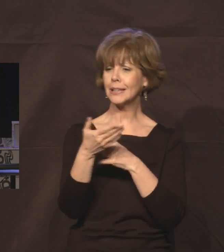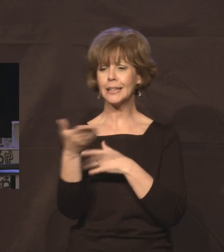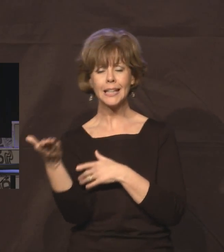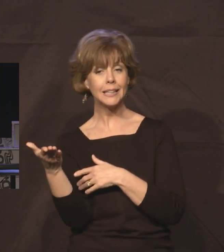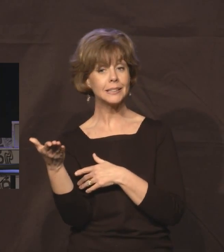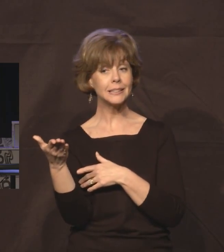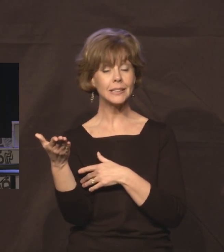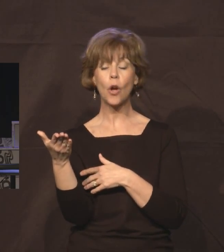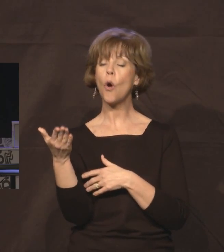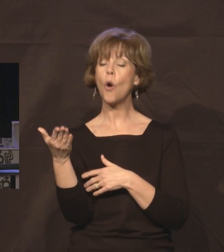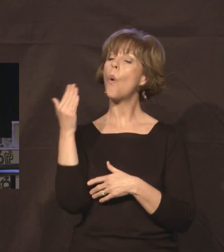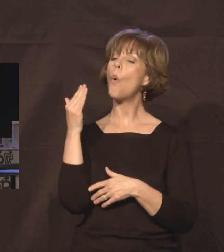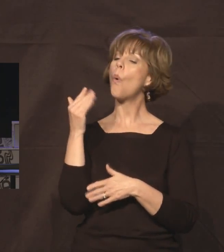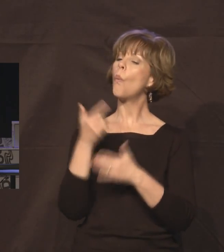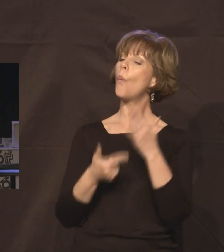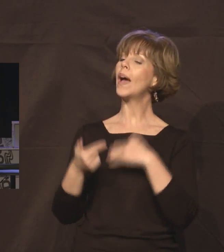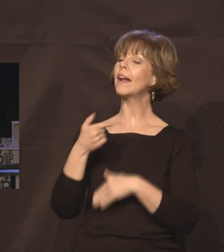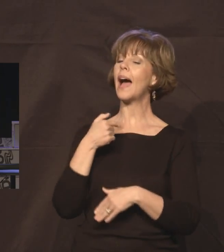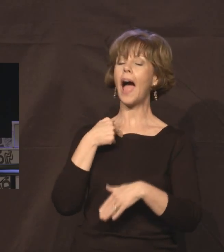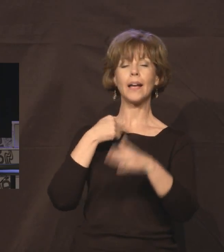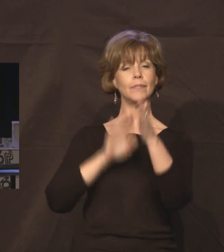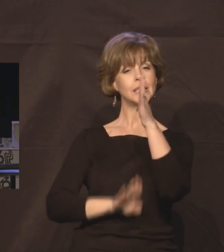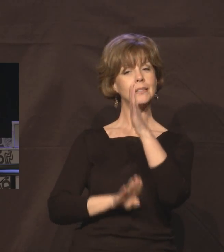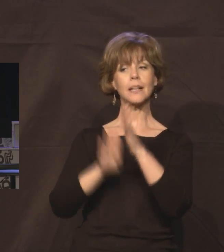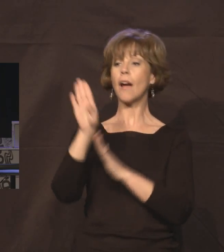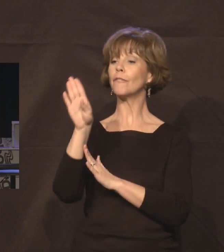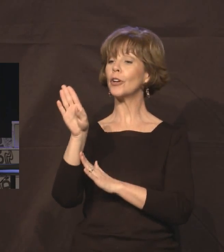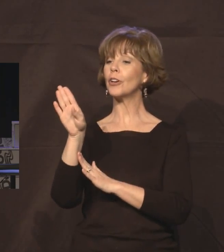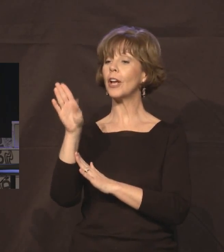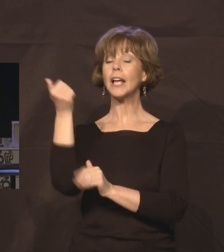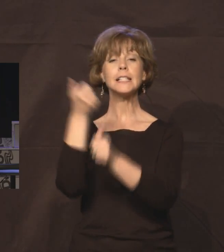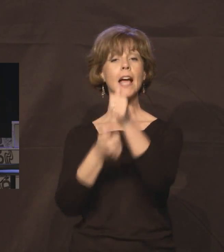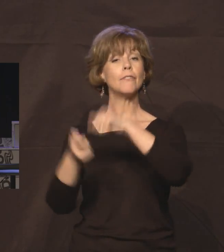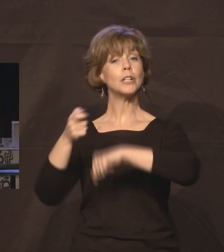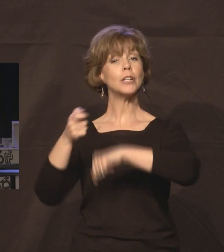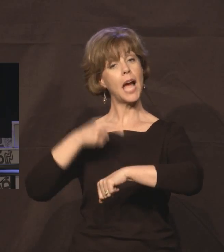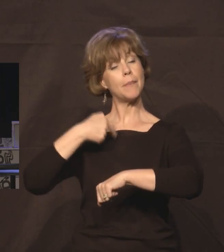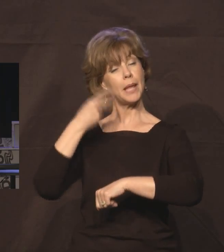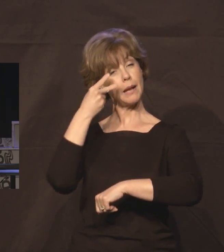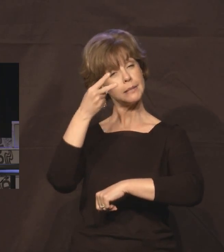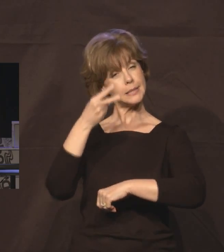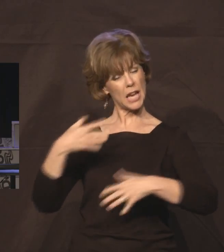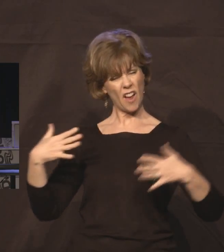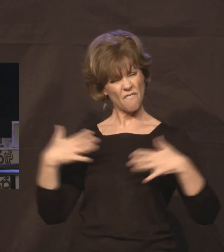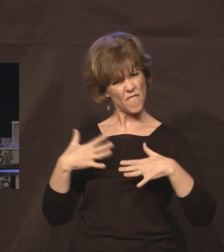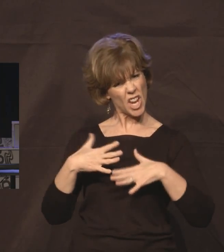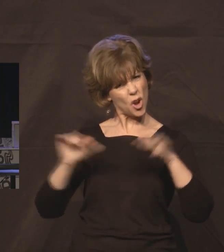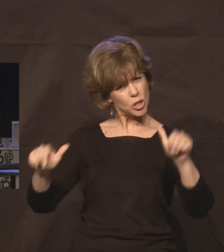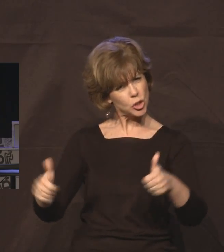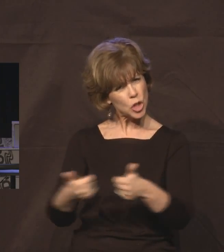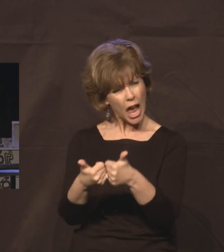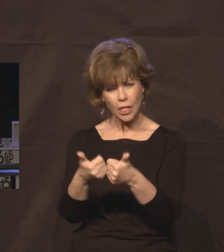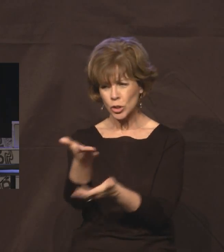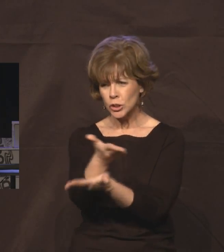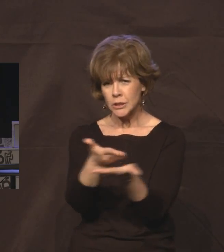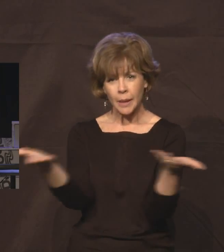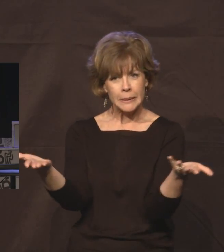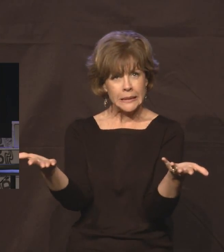in my own life, what I've discovered, I told you, what I've discovered is that every time I see a fear or a challenge or something that's like,